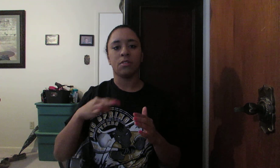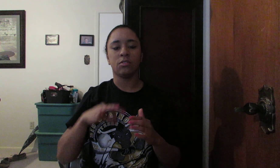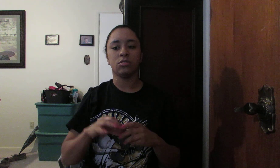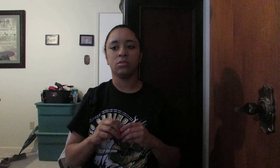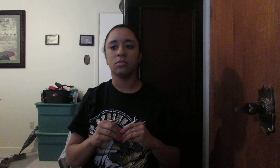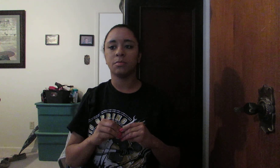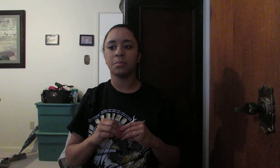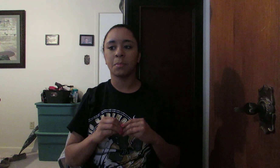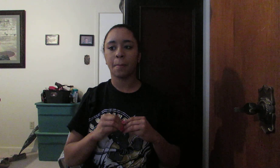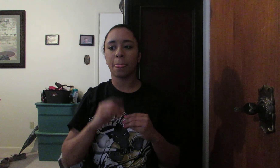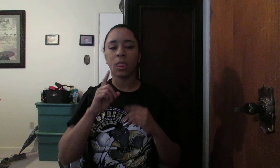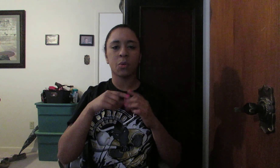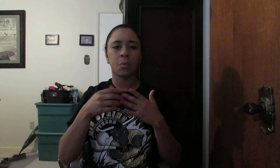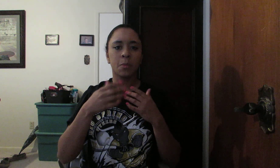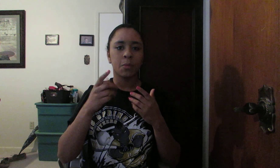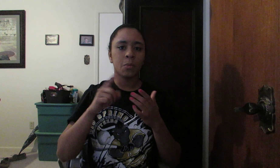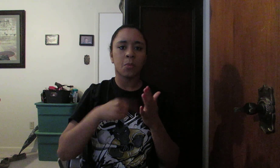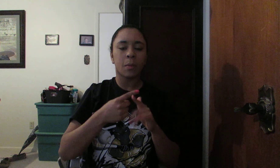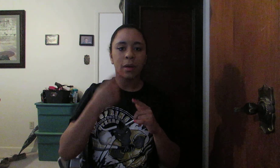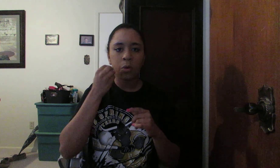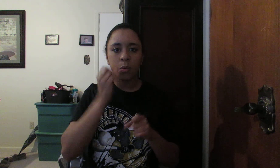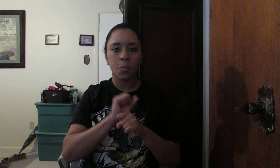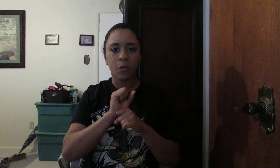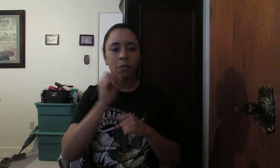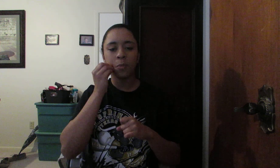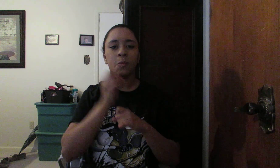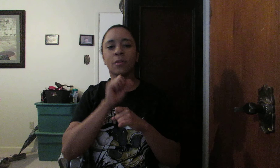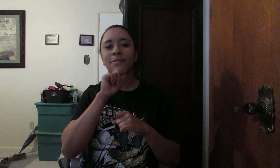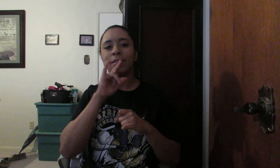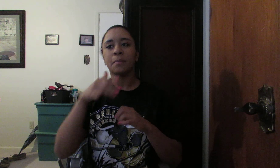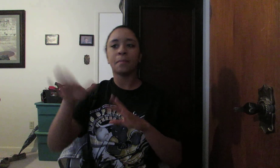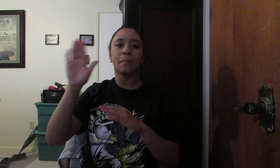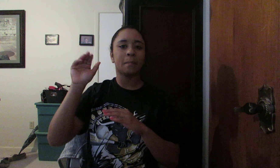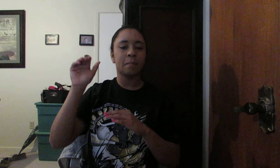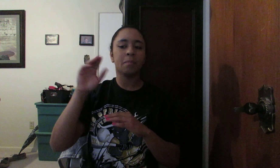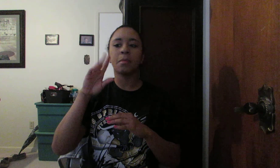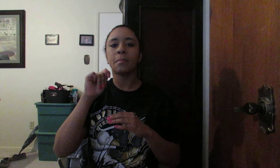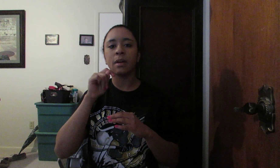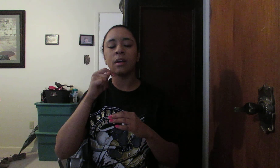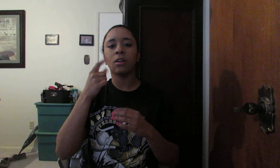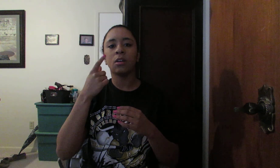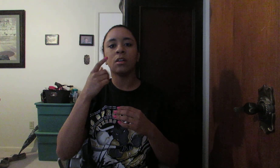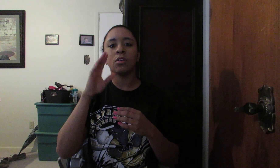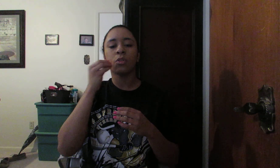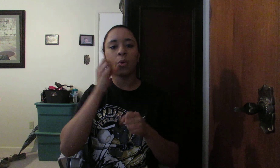So, well, what about homework? Homework's not going to go away per se, but your homework, I guess, really is going to be at